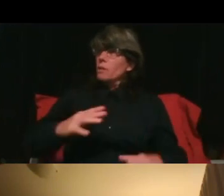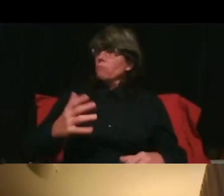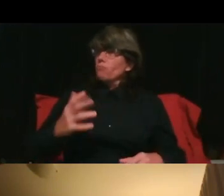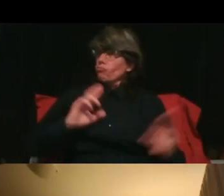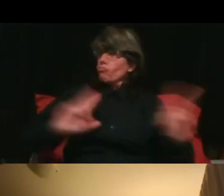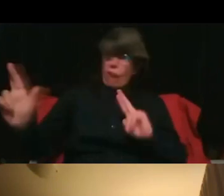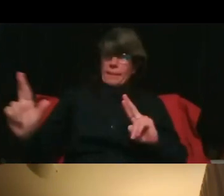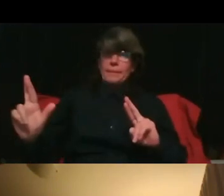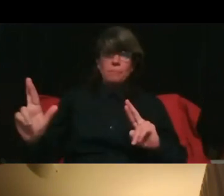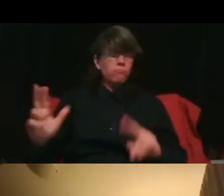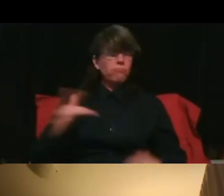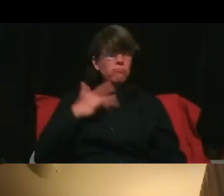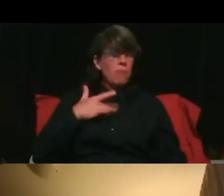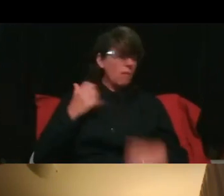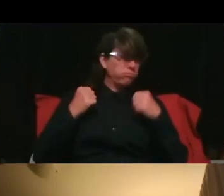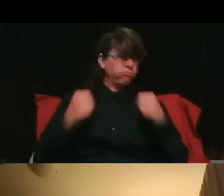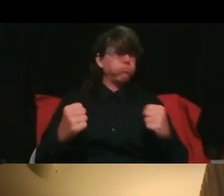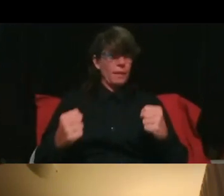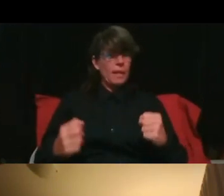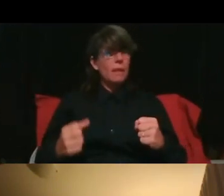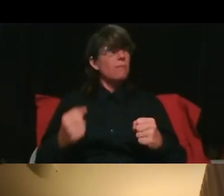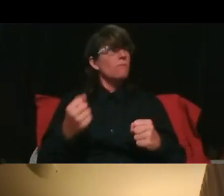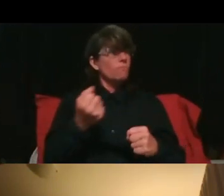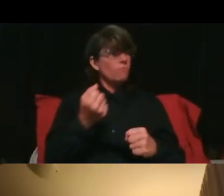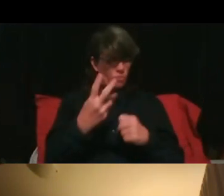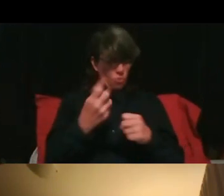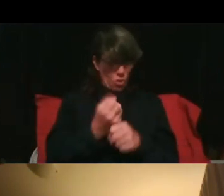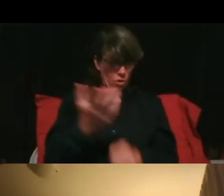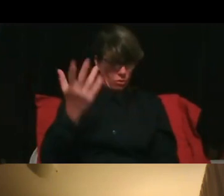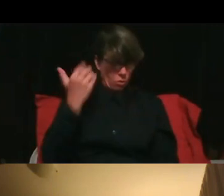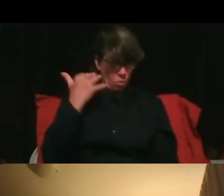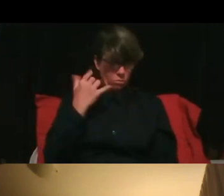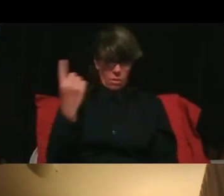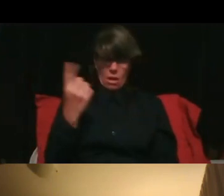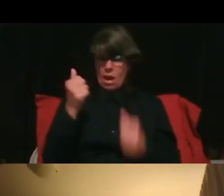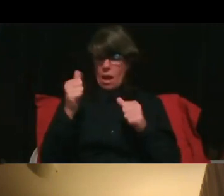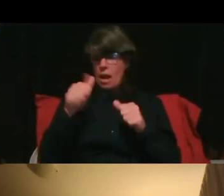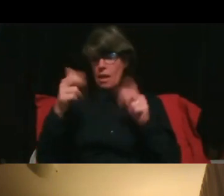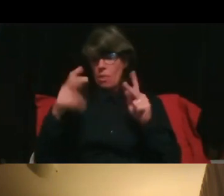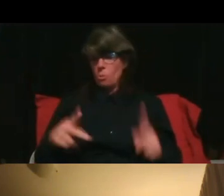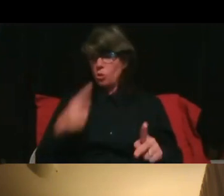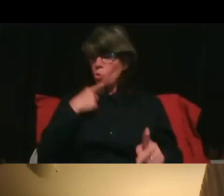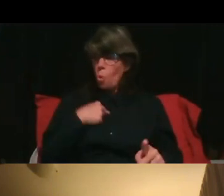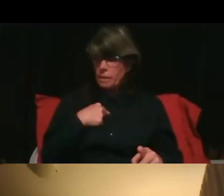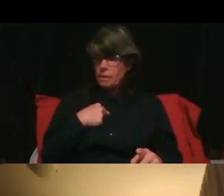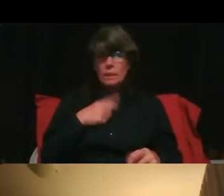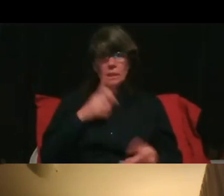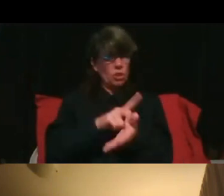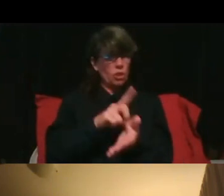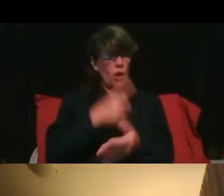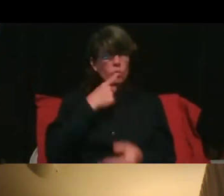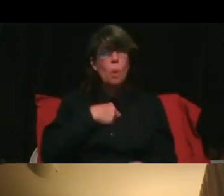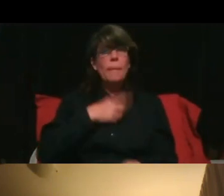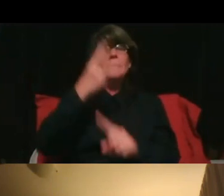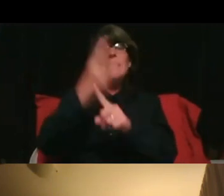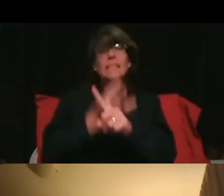It's given me purpose. Just a few years ago, I was told I had 6 months to live. I got the cancer.